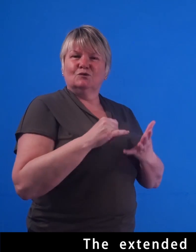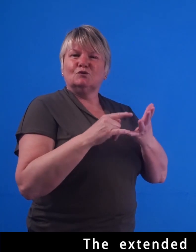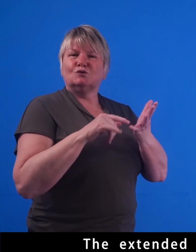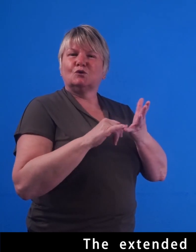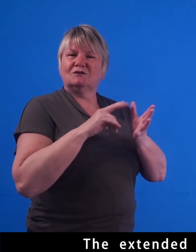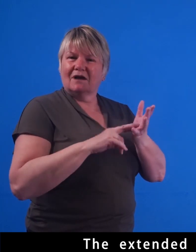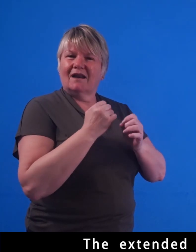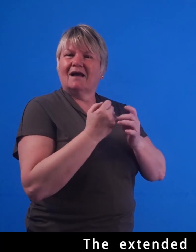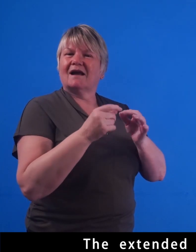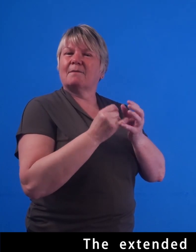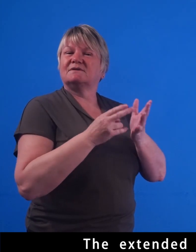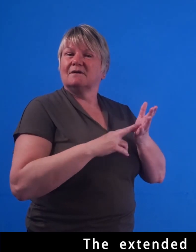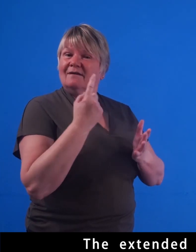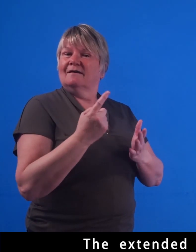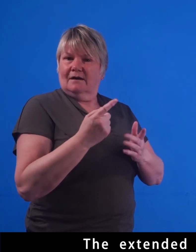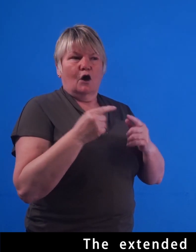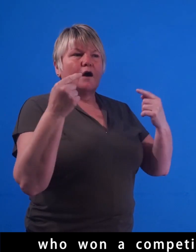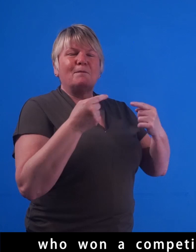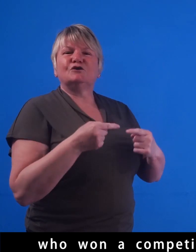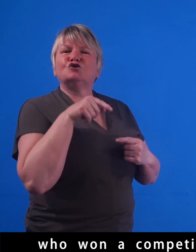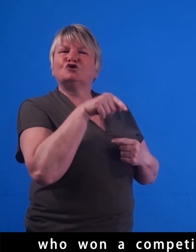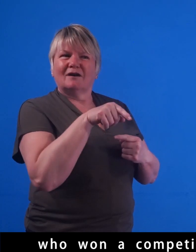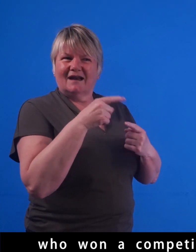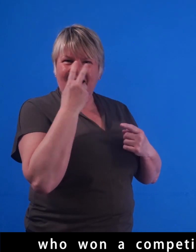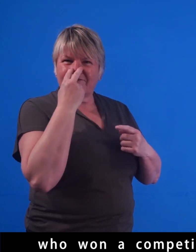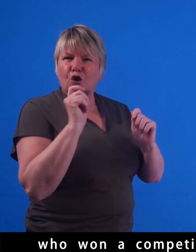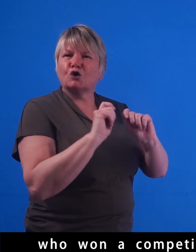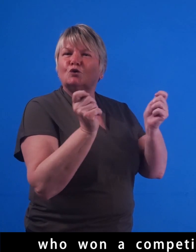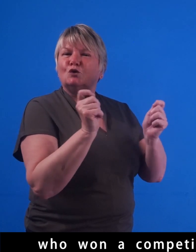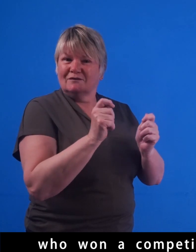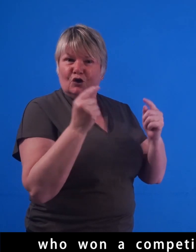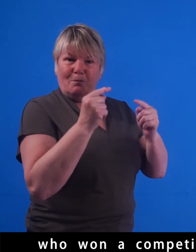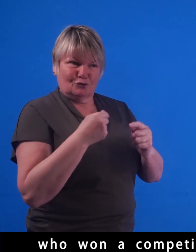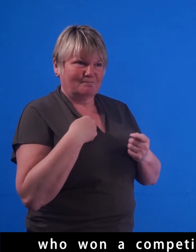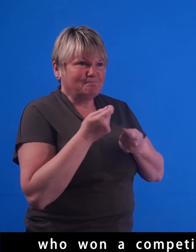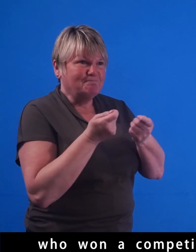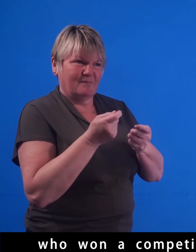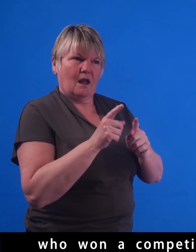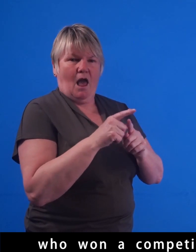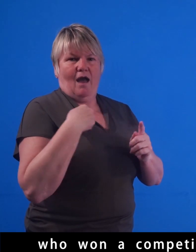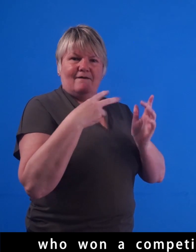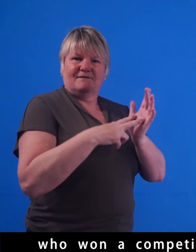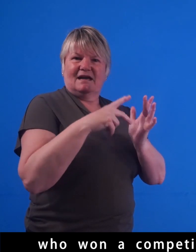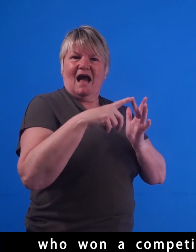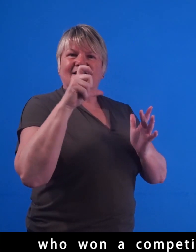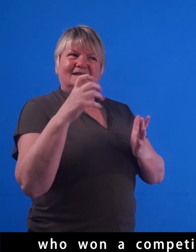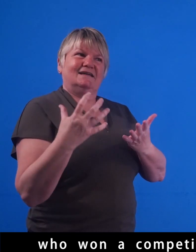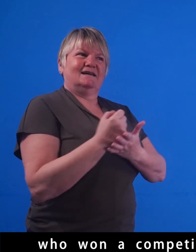10-year-old Susan Gibson, who won a competition run by the Evening News to be a